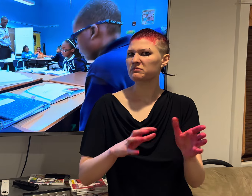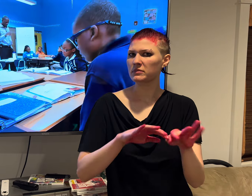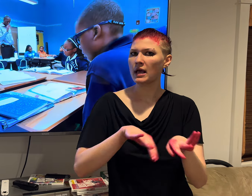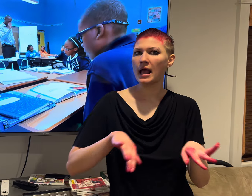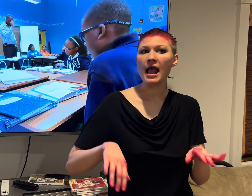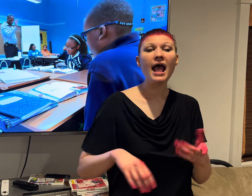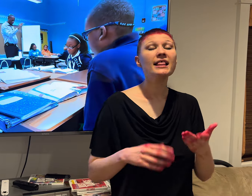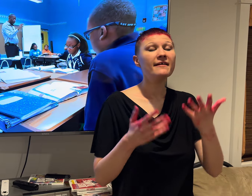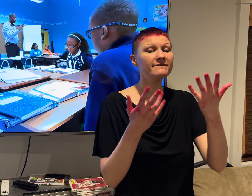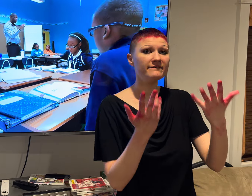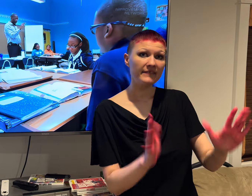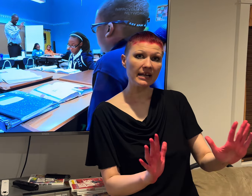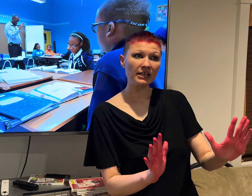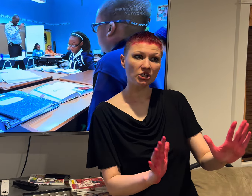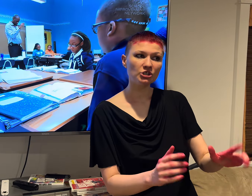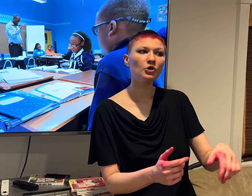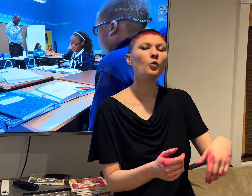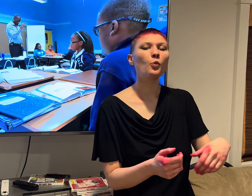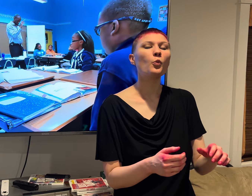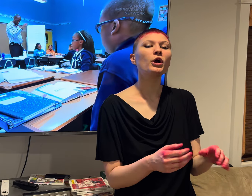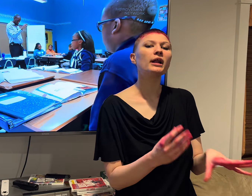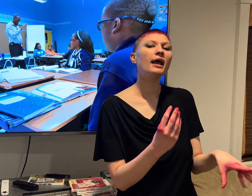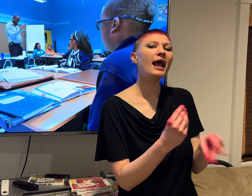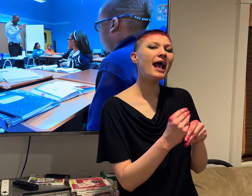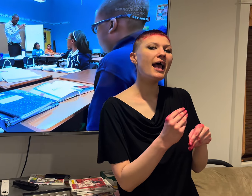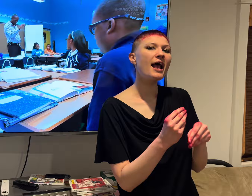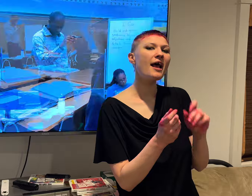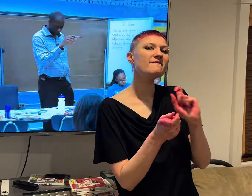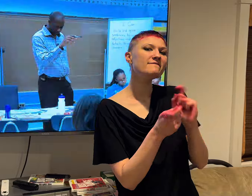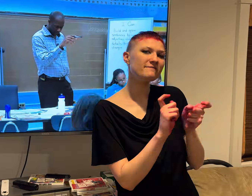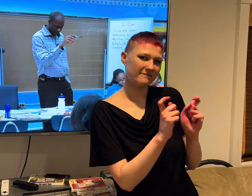Group one, you'll do sentence number 2 at the bottom.